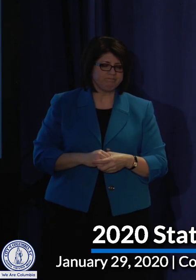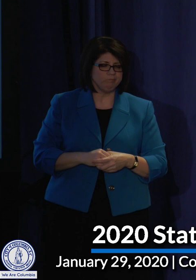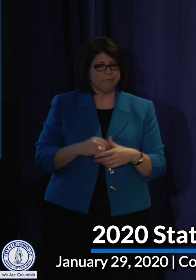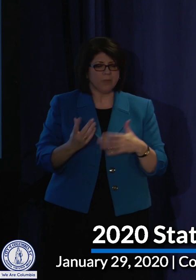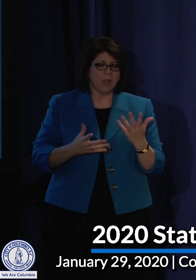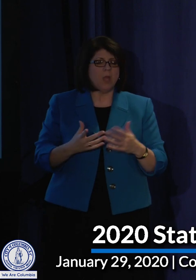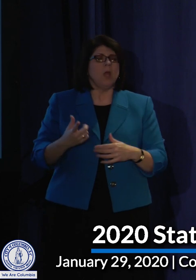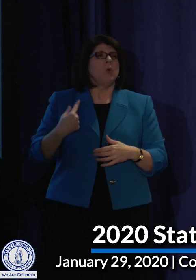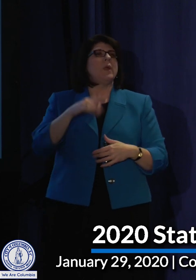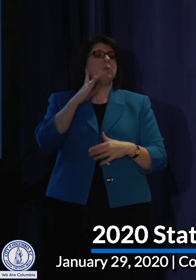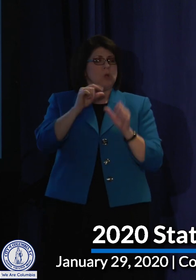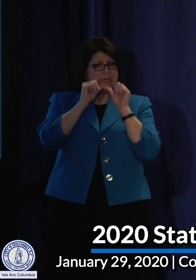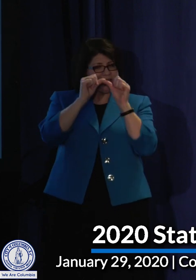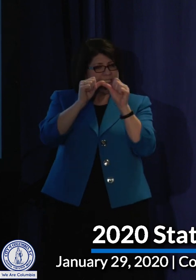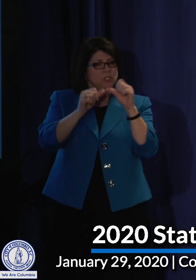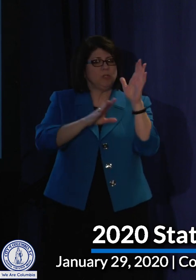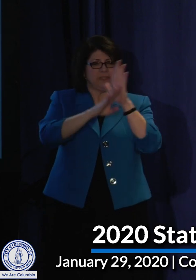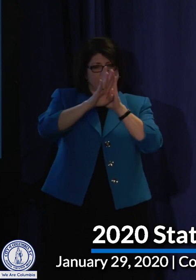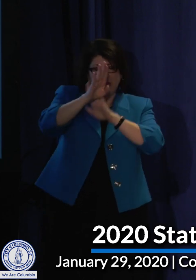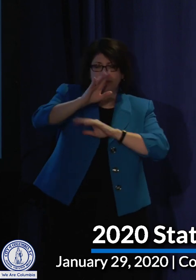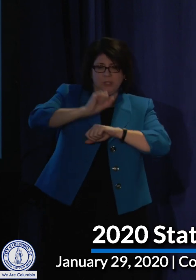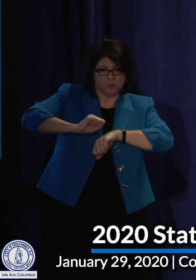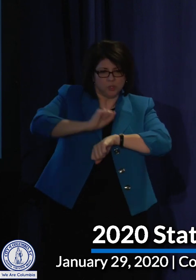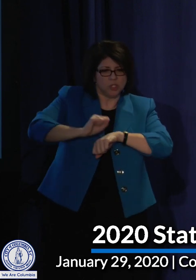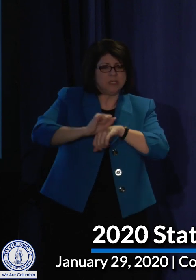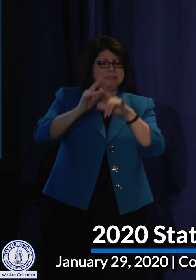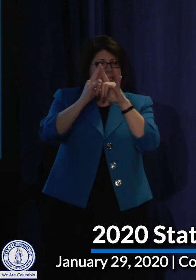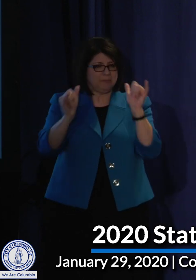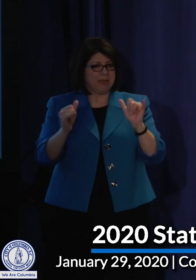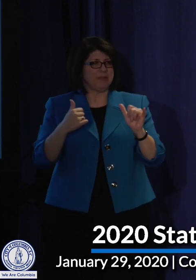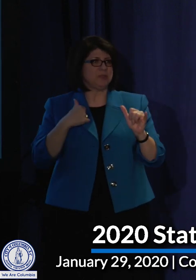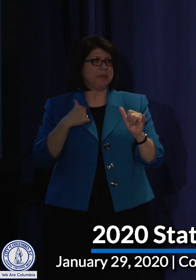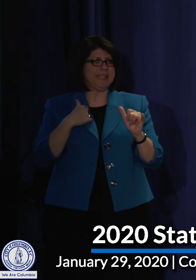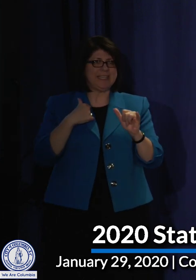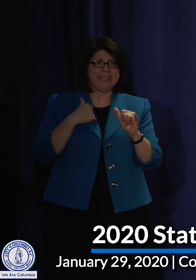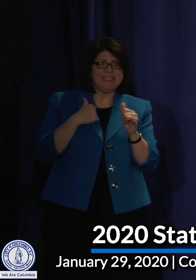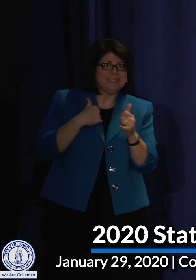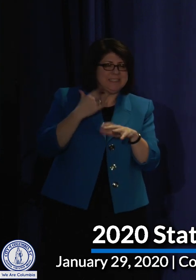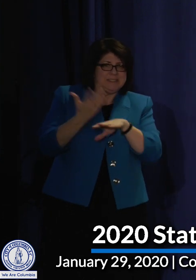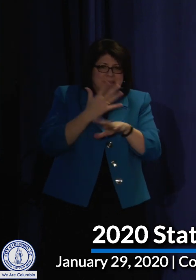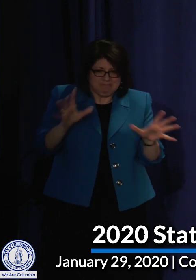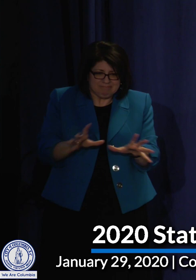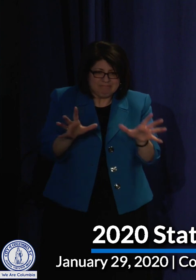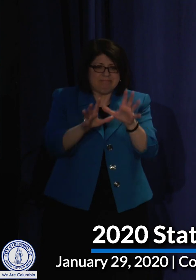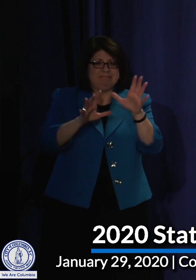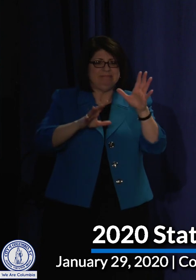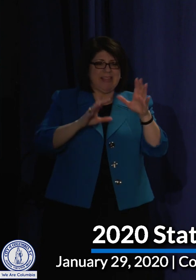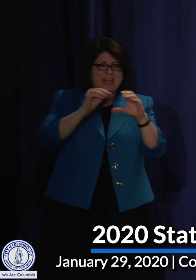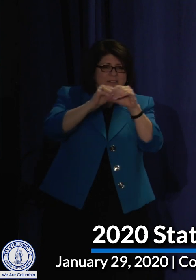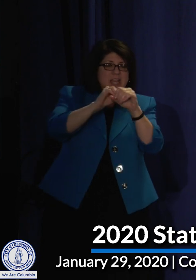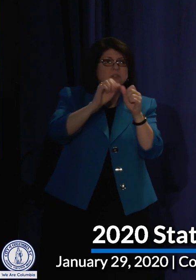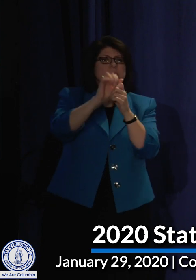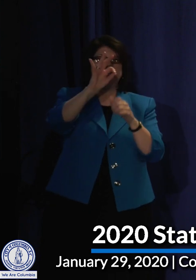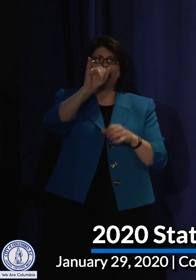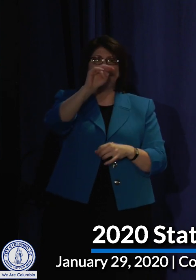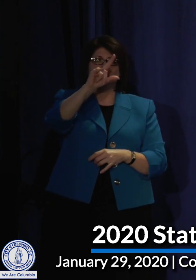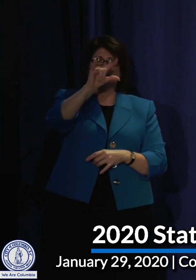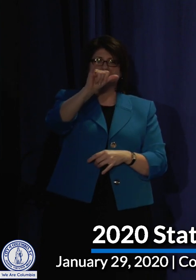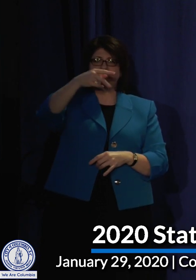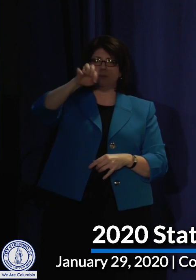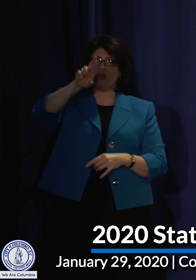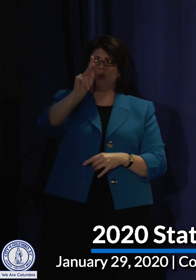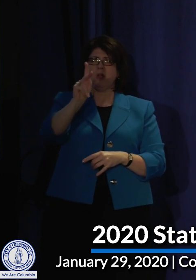We're going to continue in our development efforts as we revitalize and invest also in Finley Park, a plot with so much